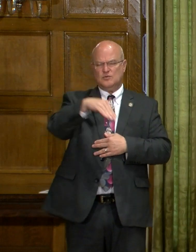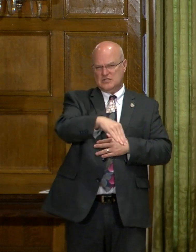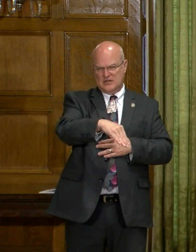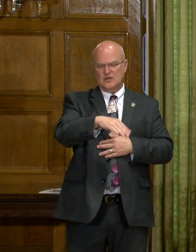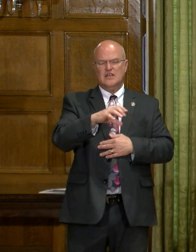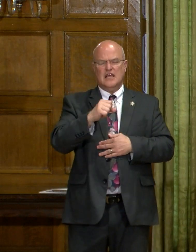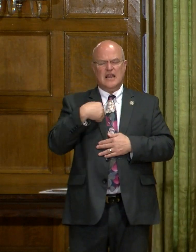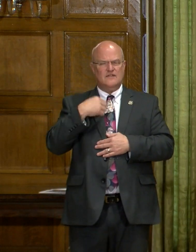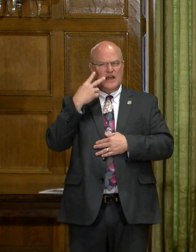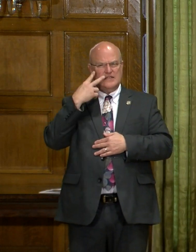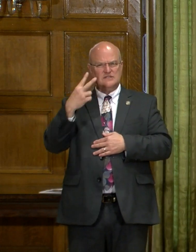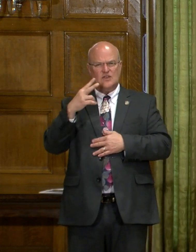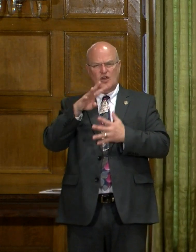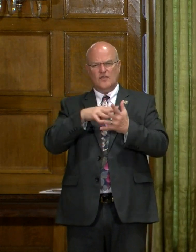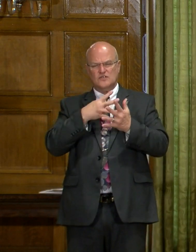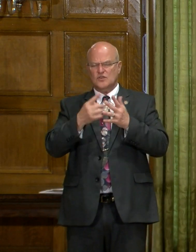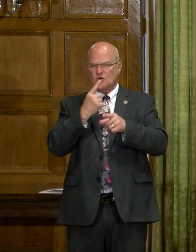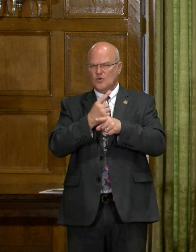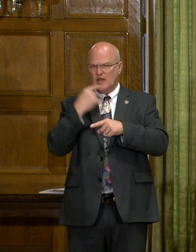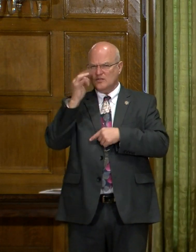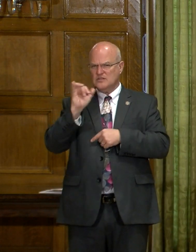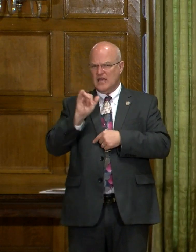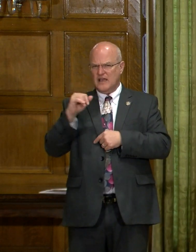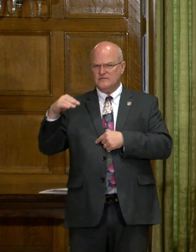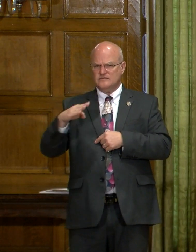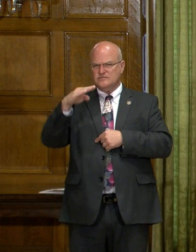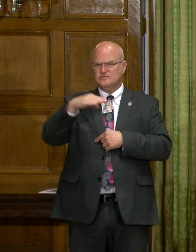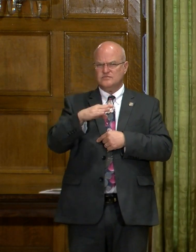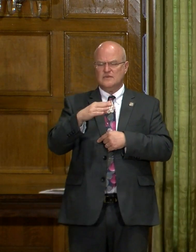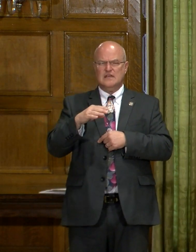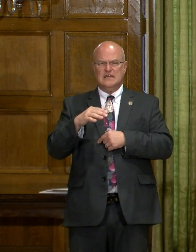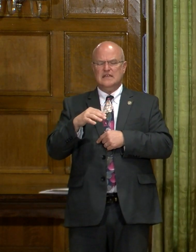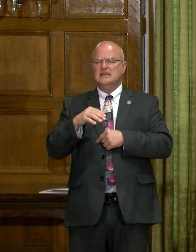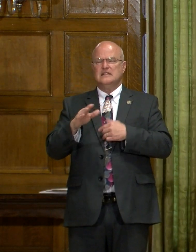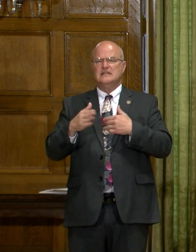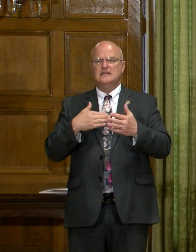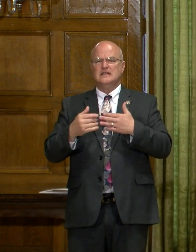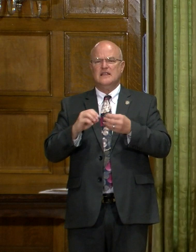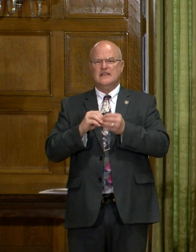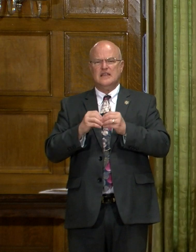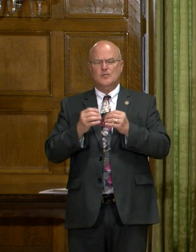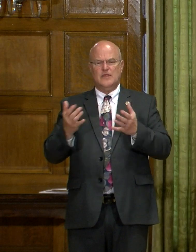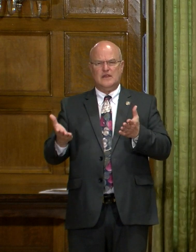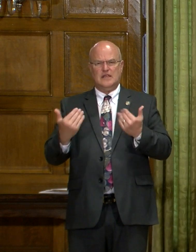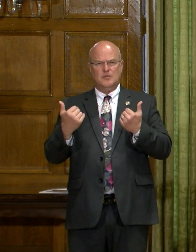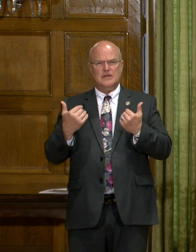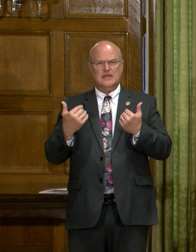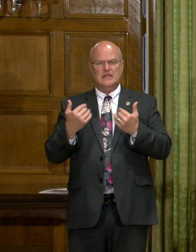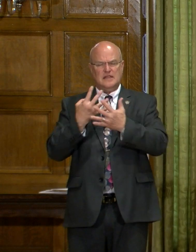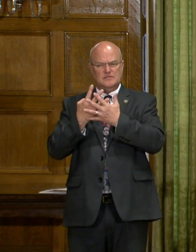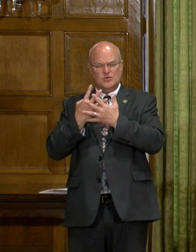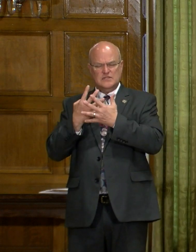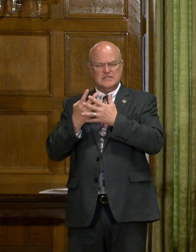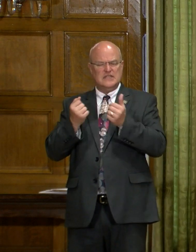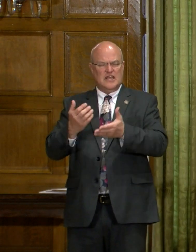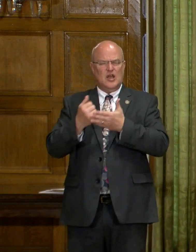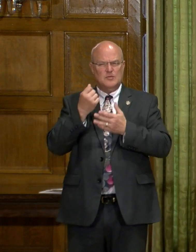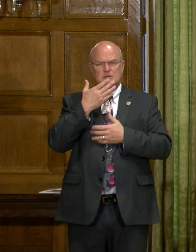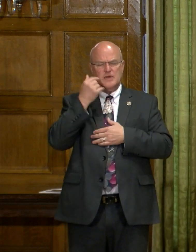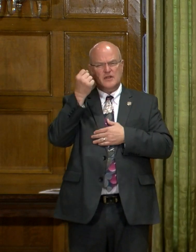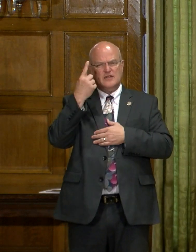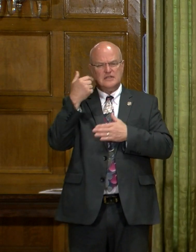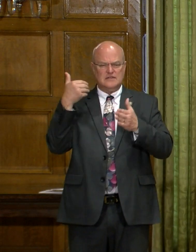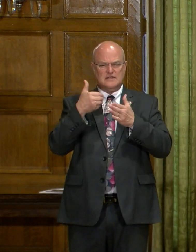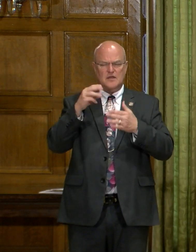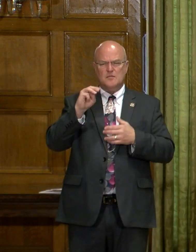trajectory. And if I saw the chart correctly, it looks like we had a little uptick, even discounting the numbers out of Cummins. So can you help us understand that better as